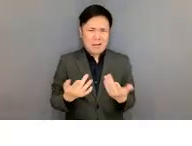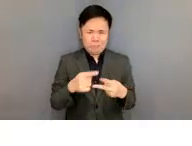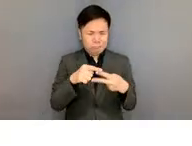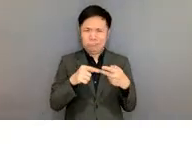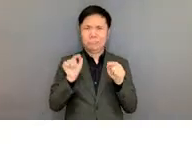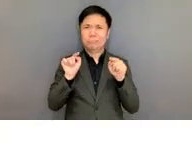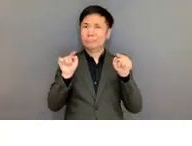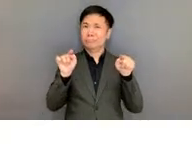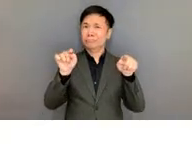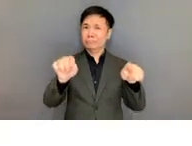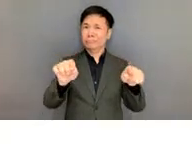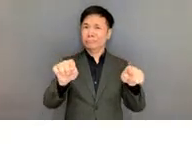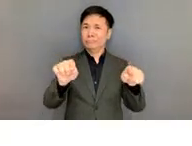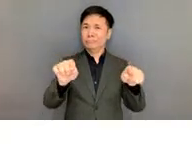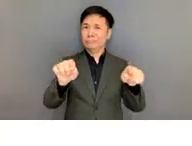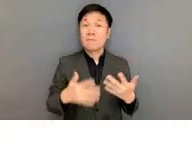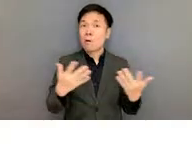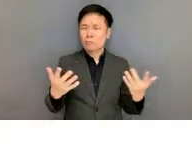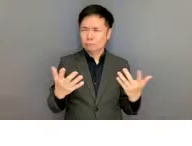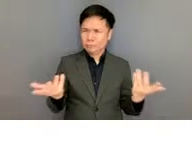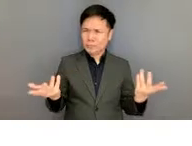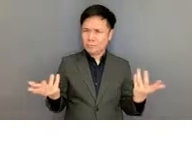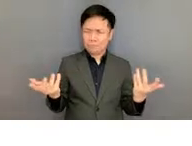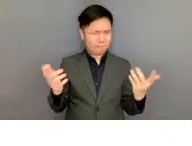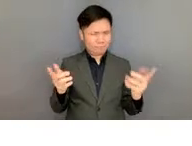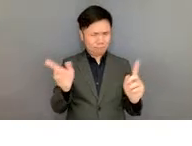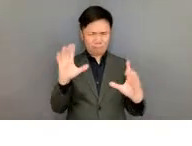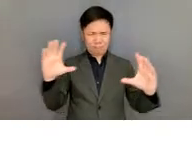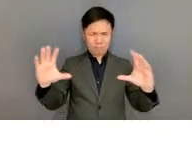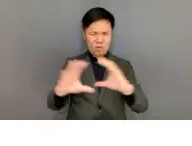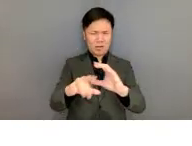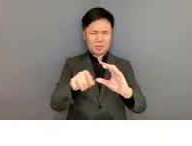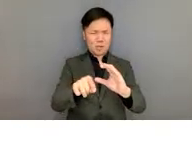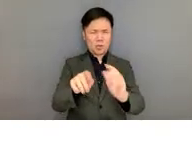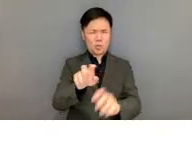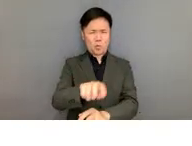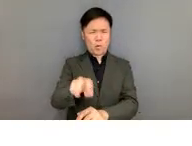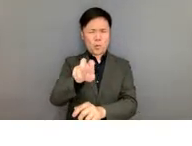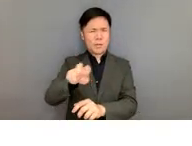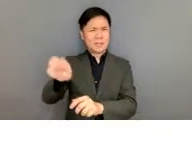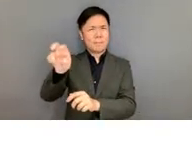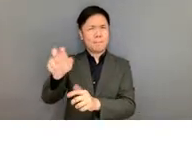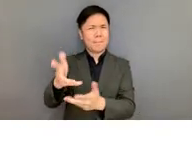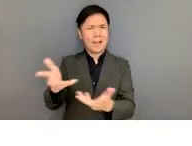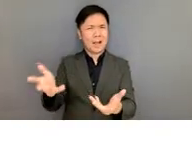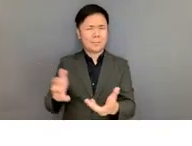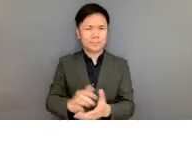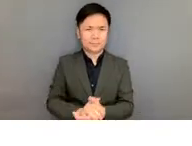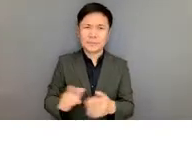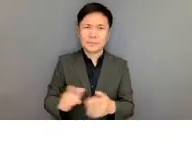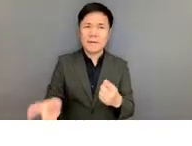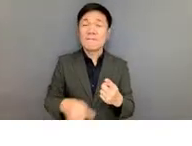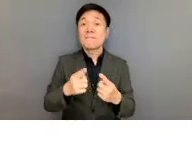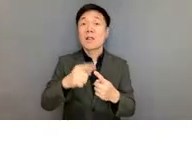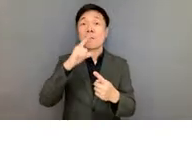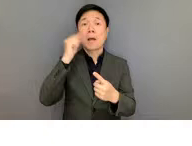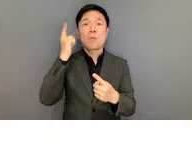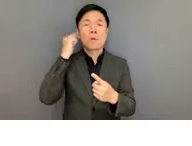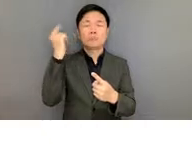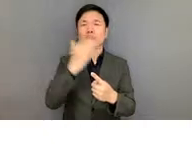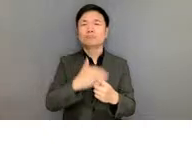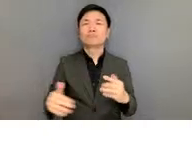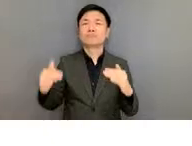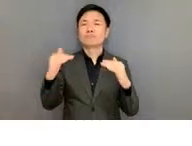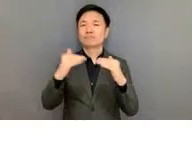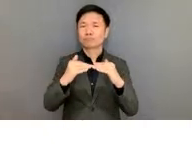in the context of tourism? So our goal is gender equality and the empowerment of women in